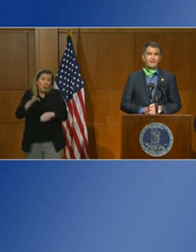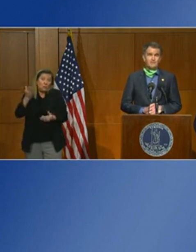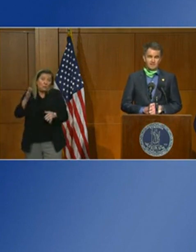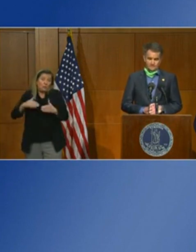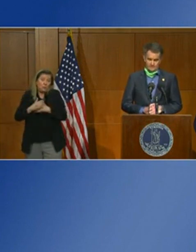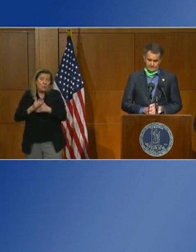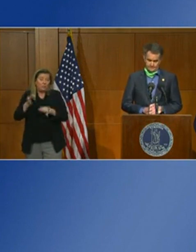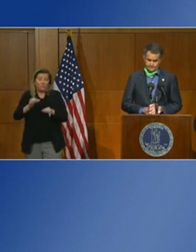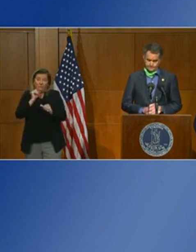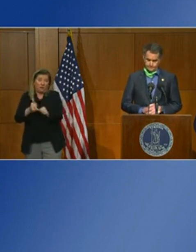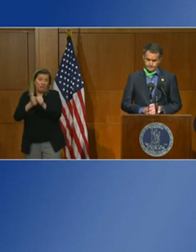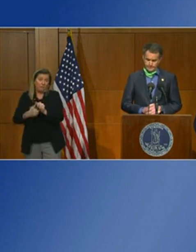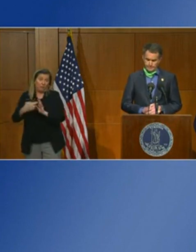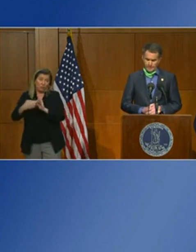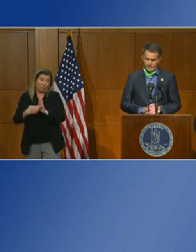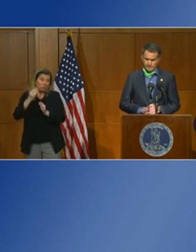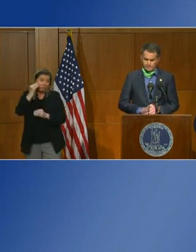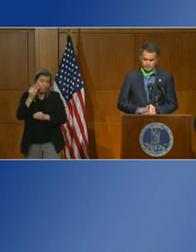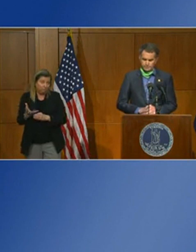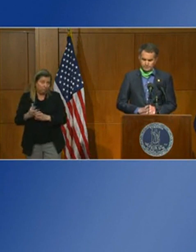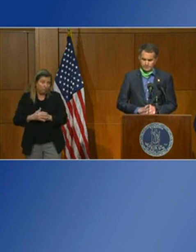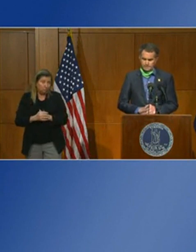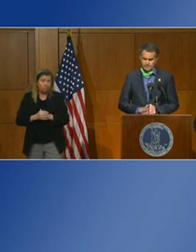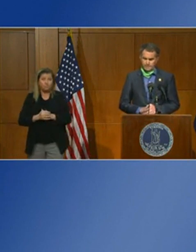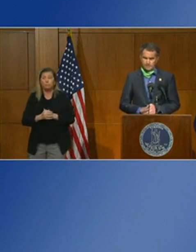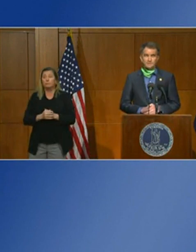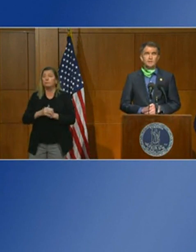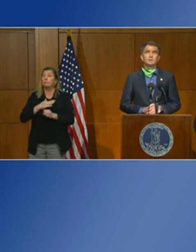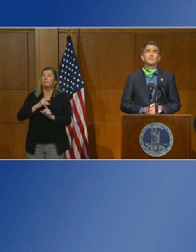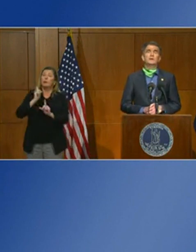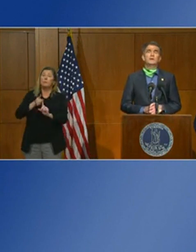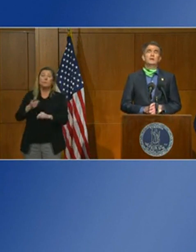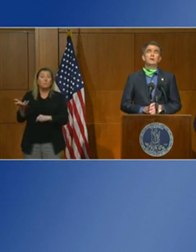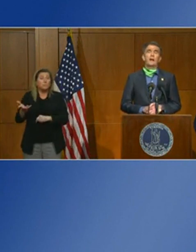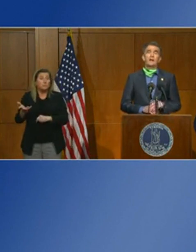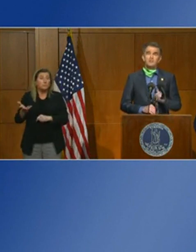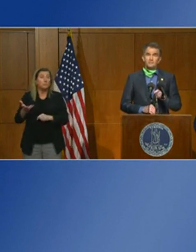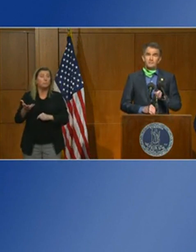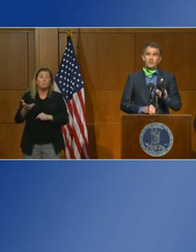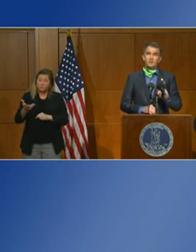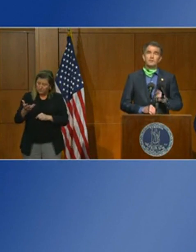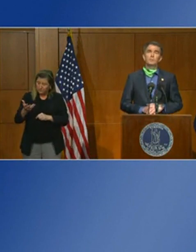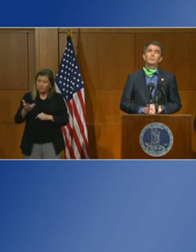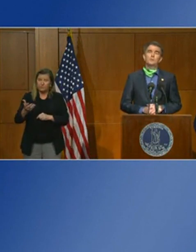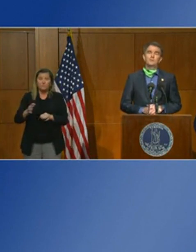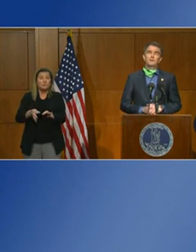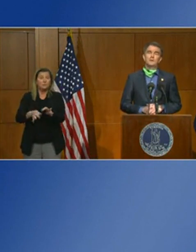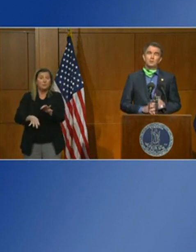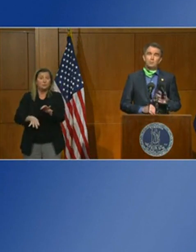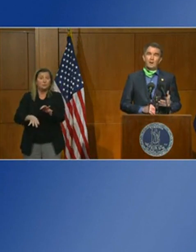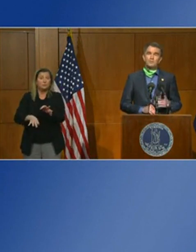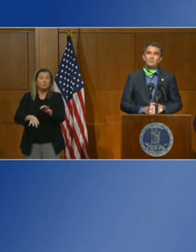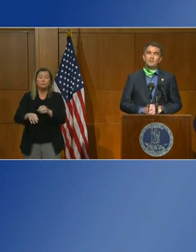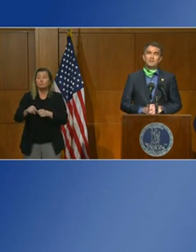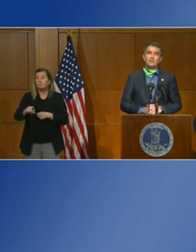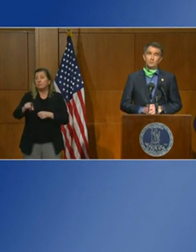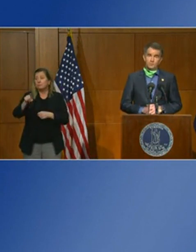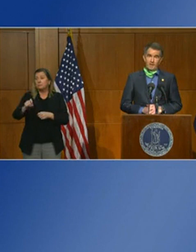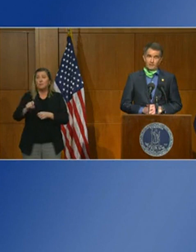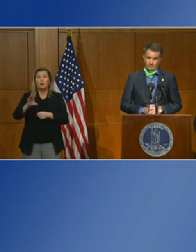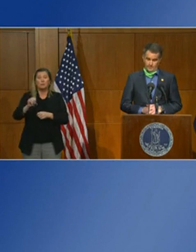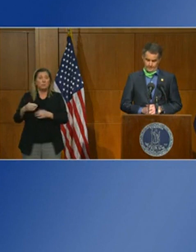outright if necessary. My message to Virginians is this, and it's very simple. You must